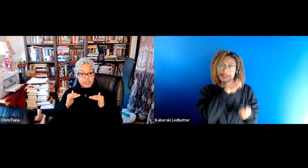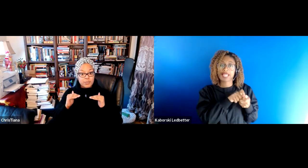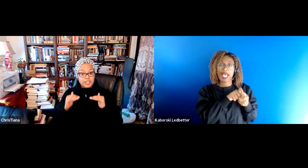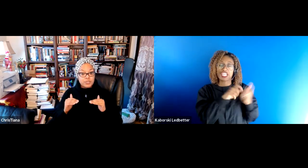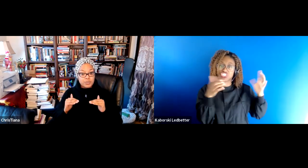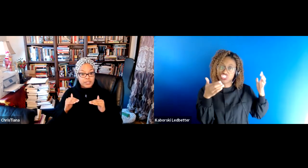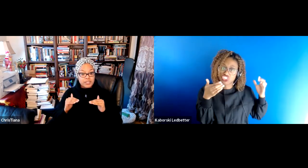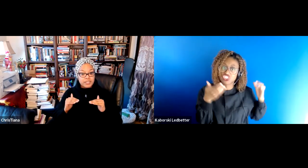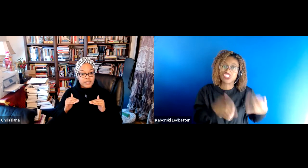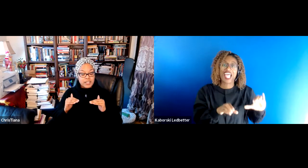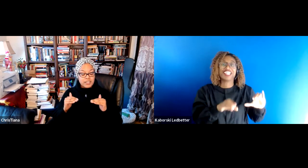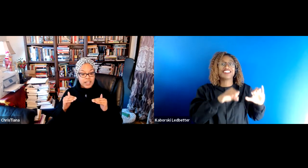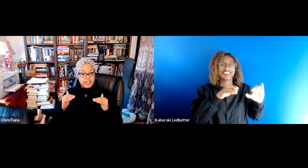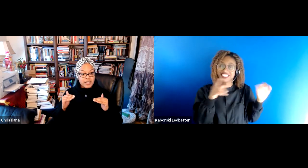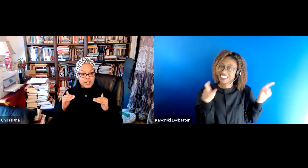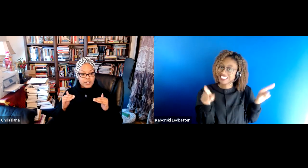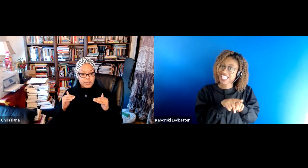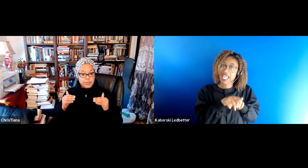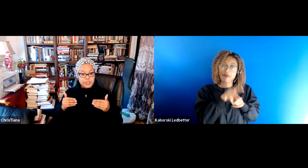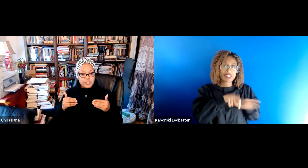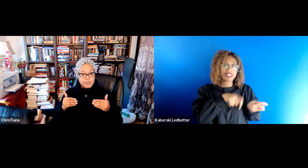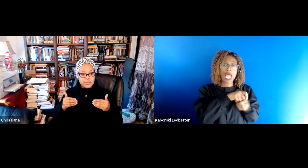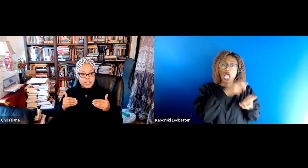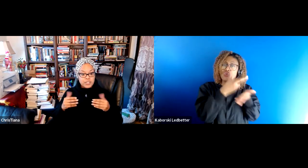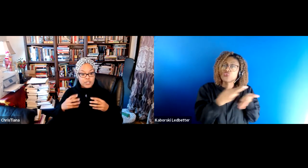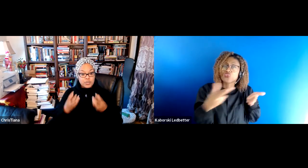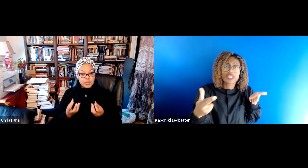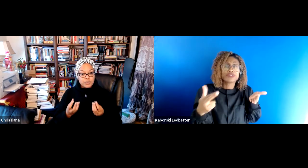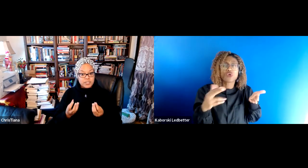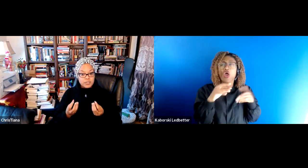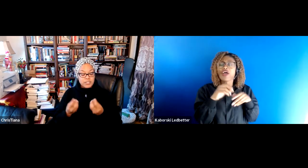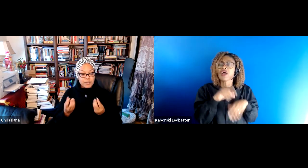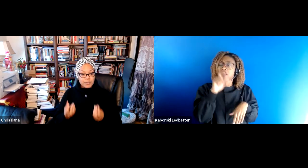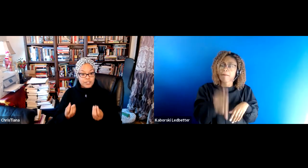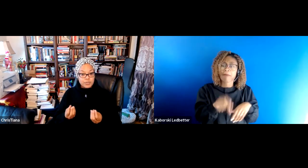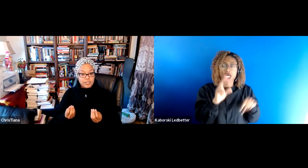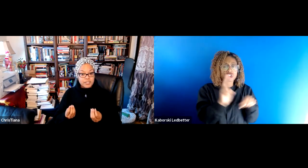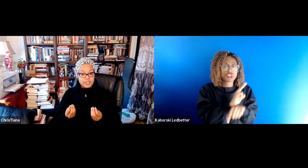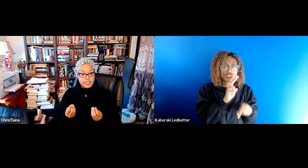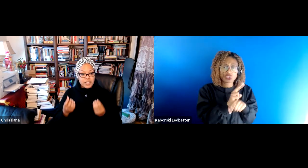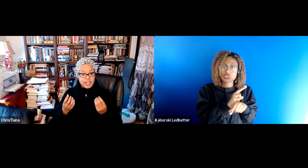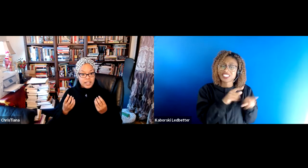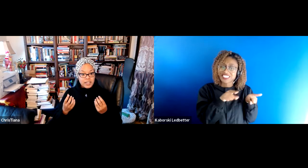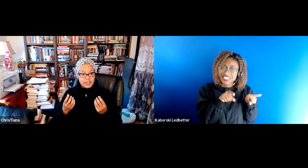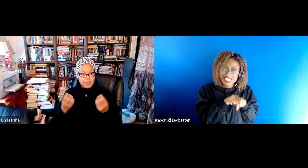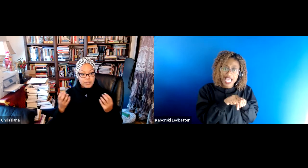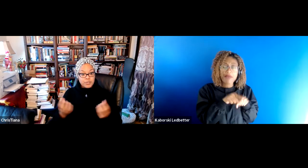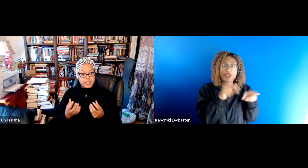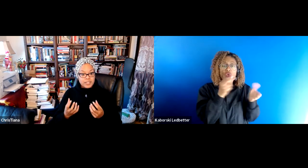exact resources, and they are supposed to use those same resources